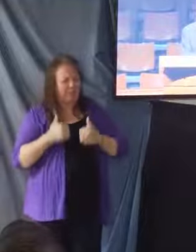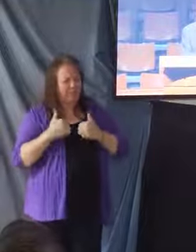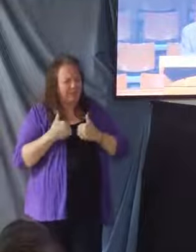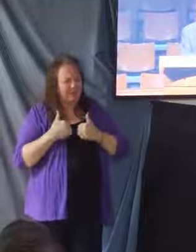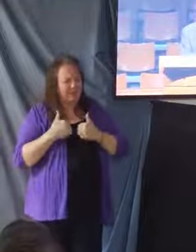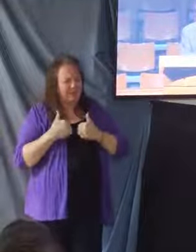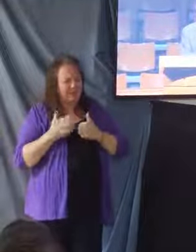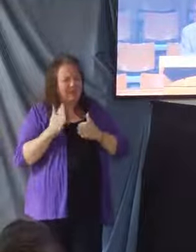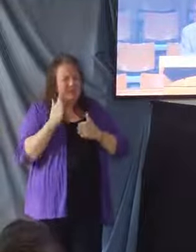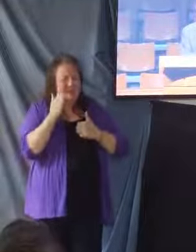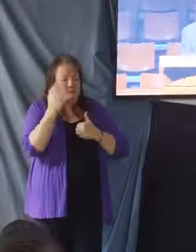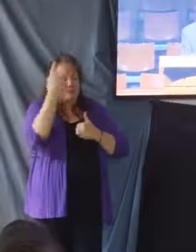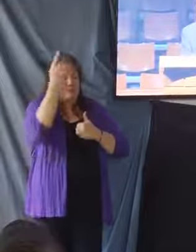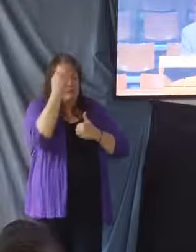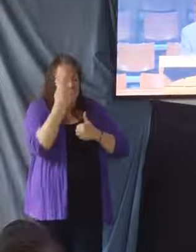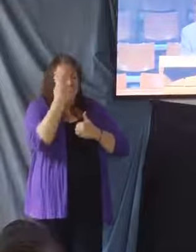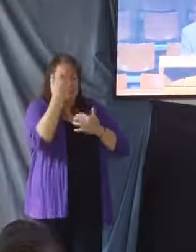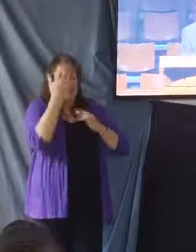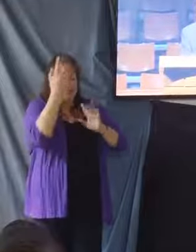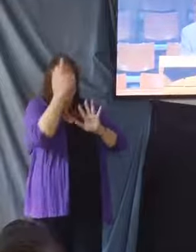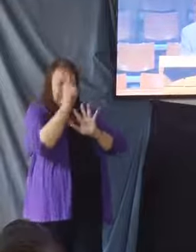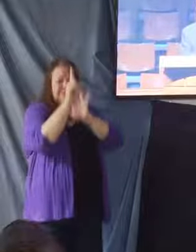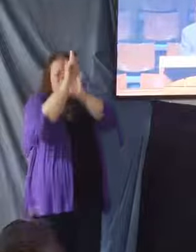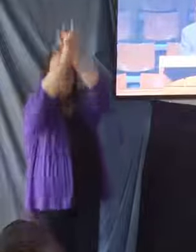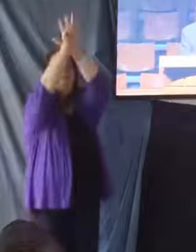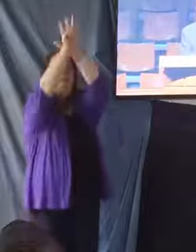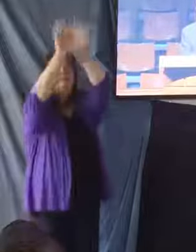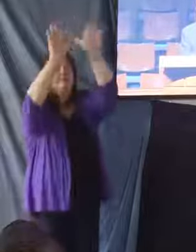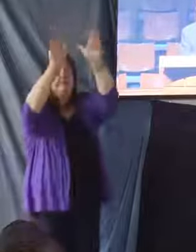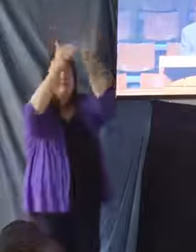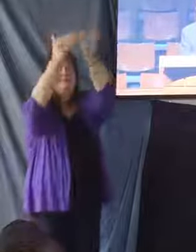Some day He's coming again. We will be gathered to Him in glory.